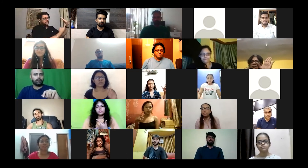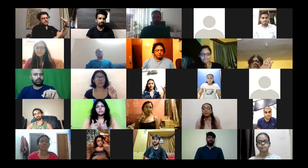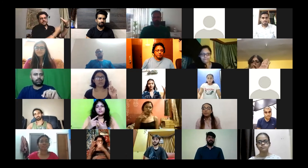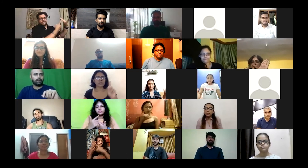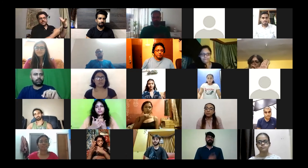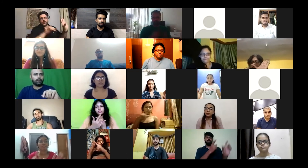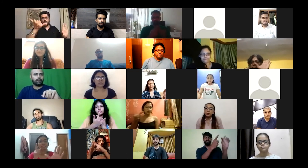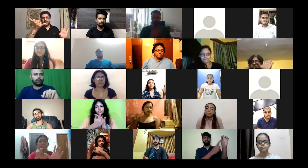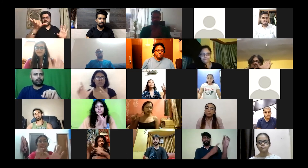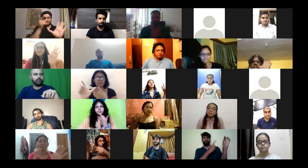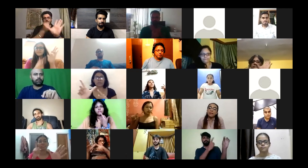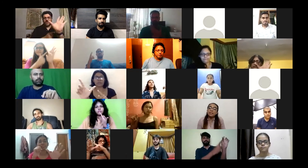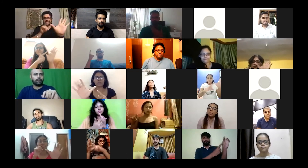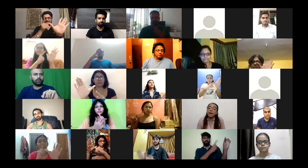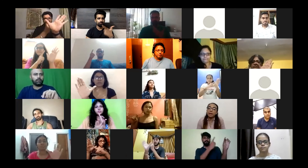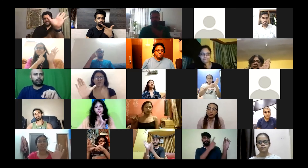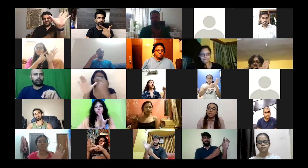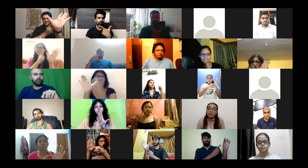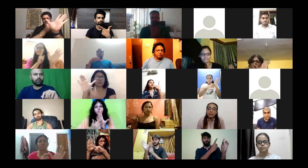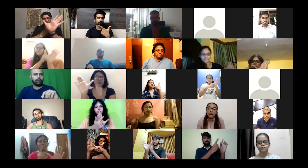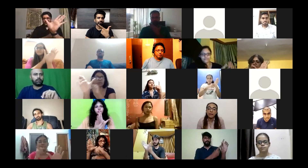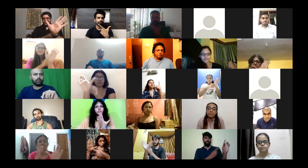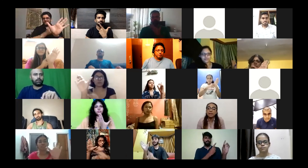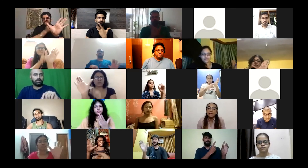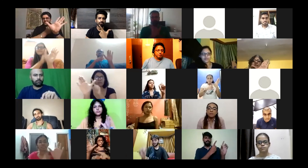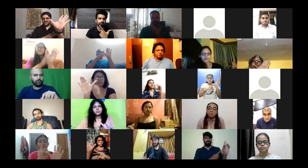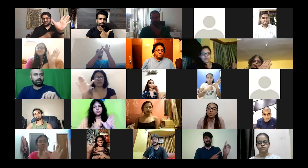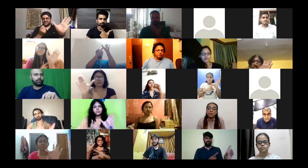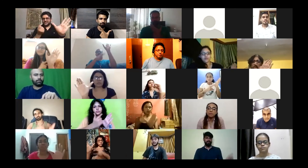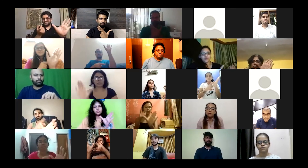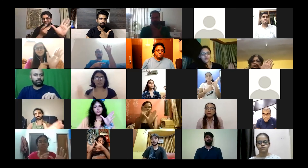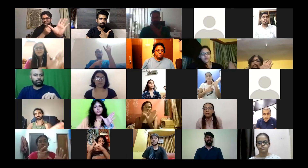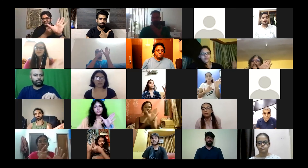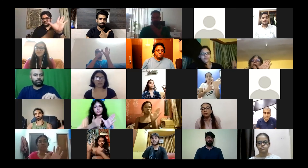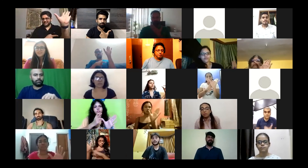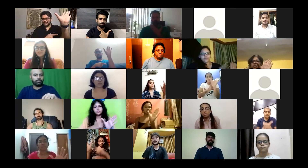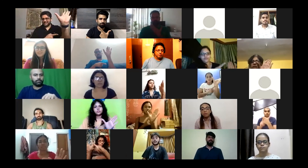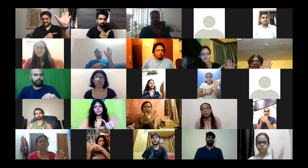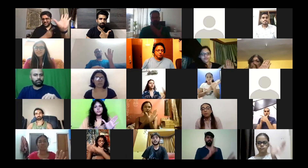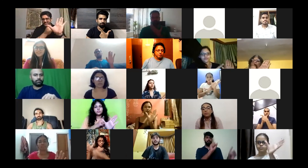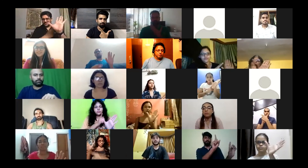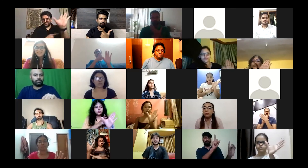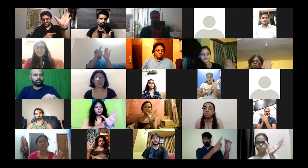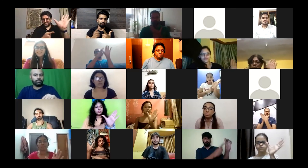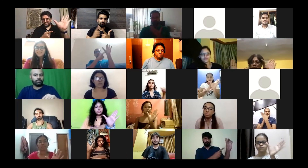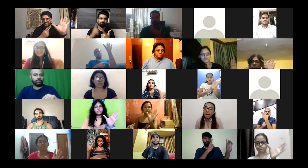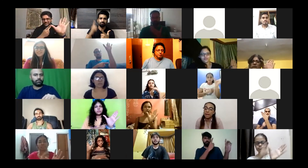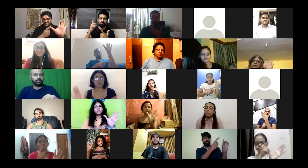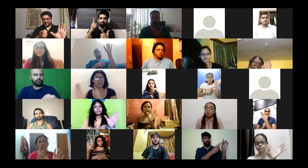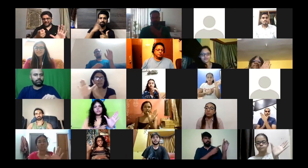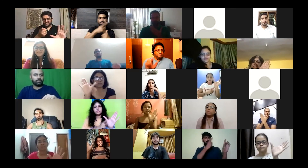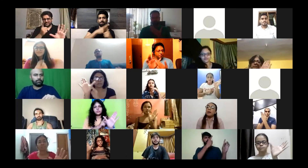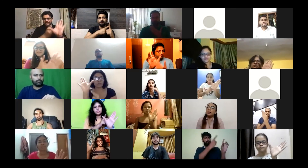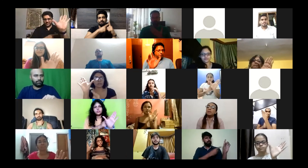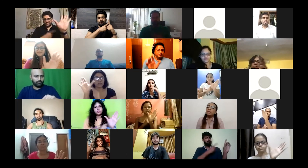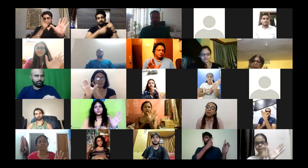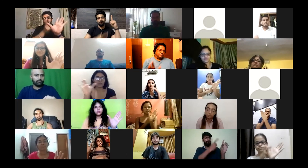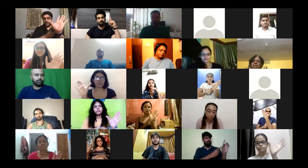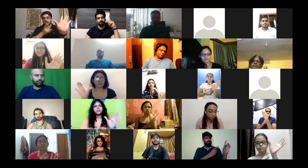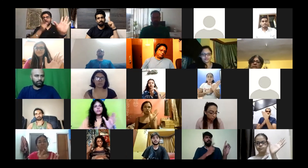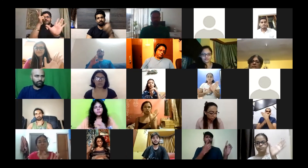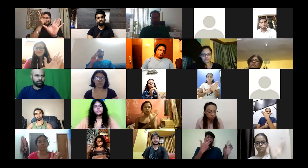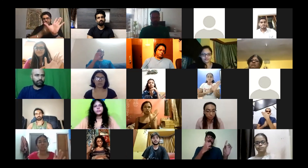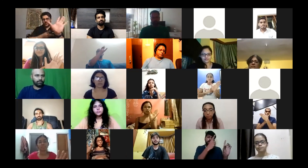year. Yeah, because that is why in ISL, that is why. So we use that also as